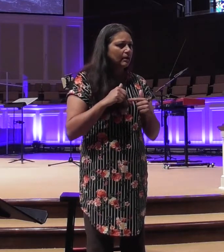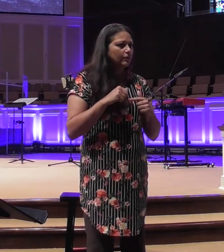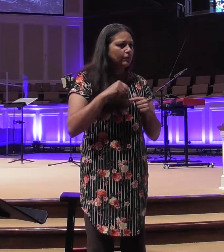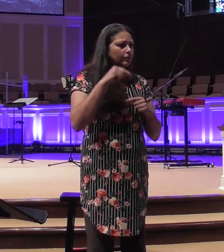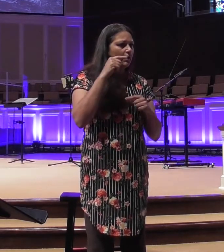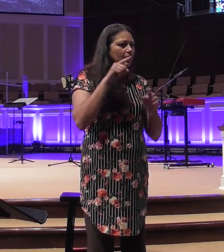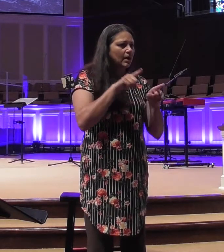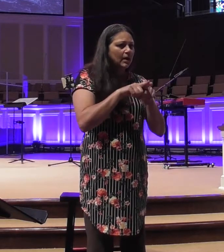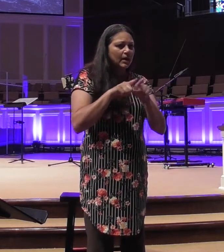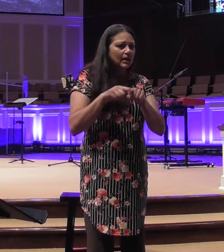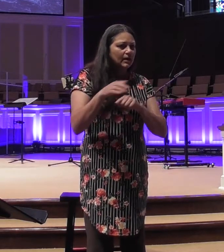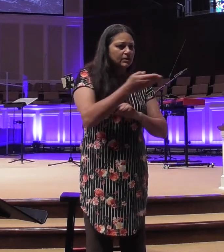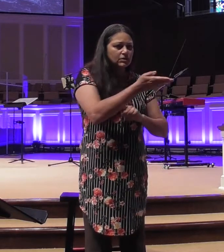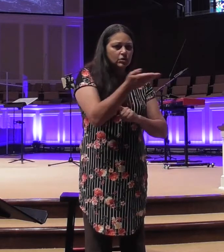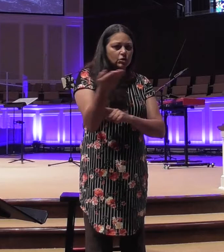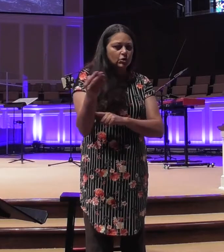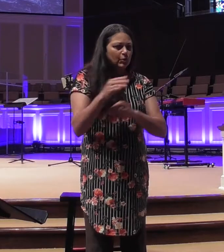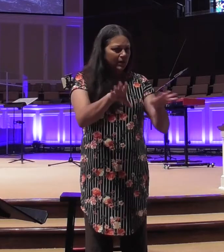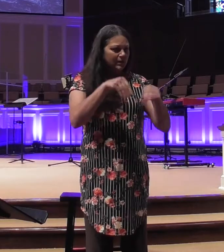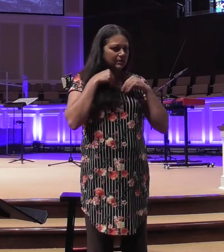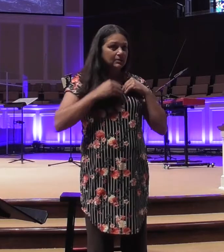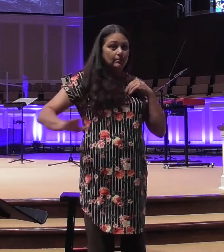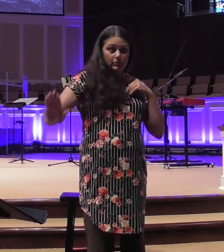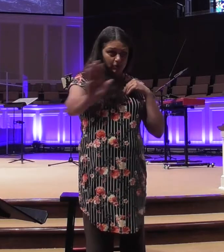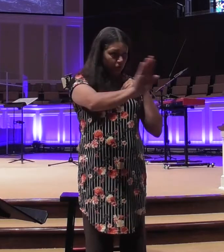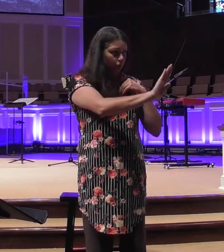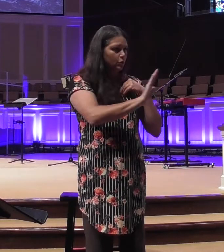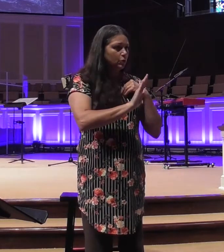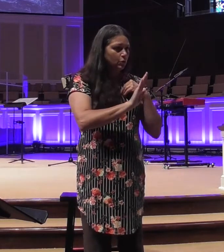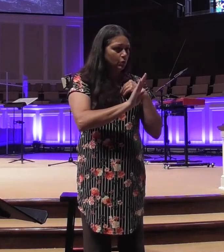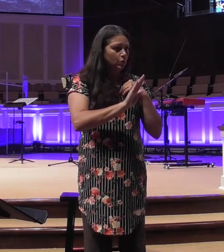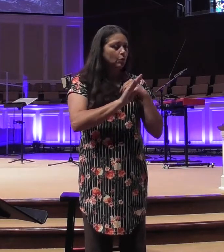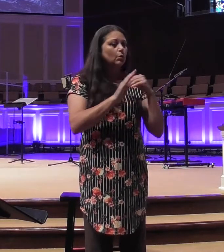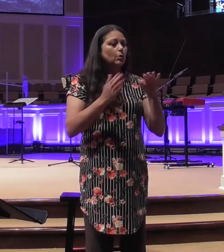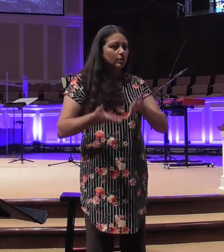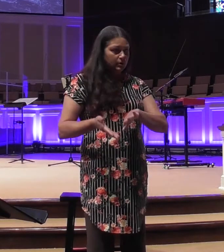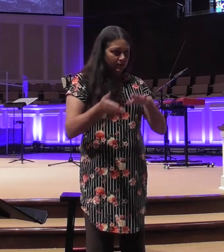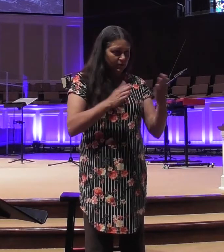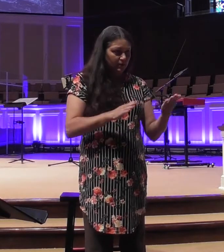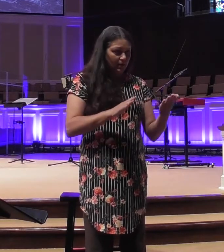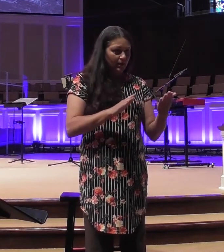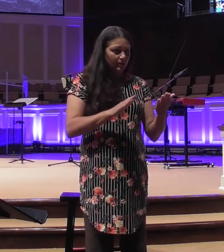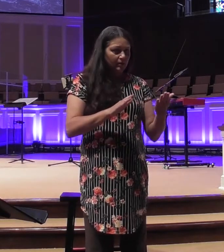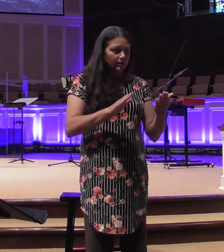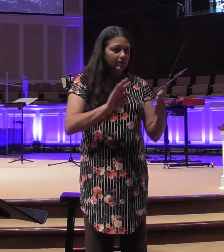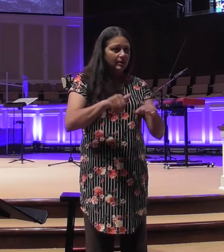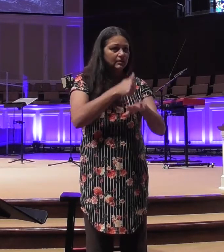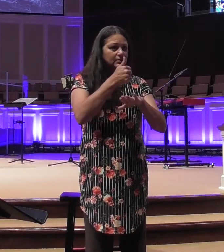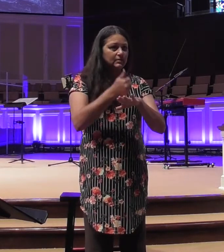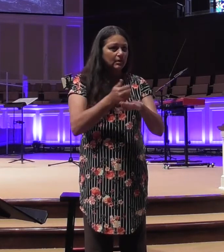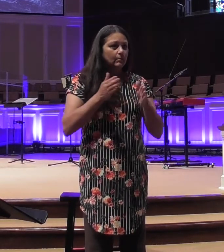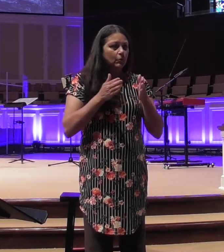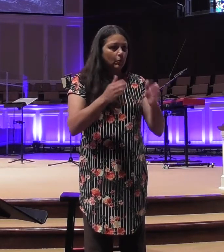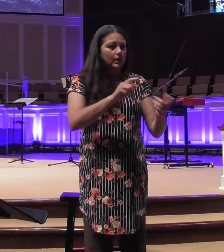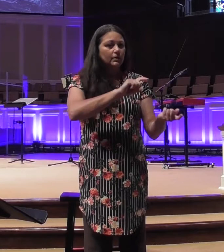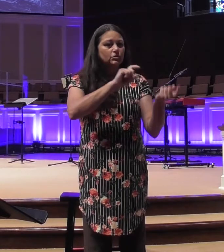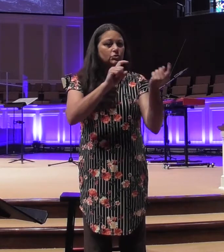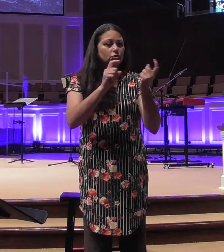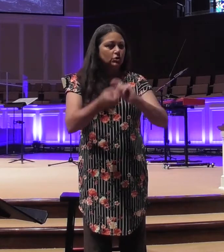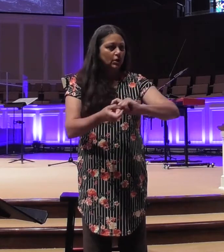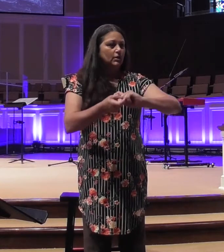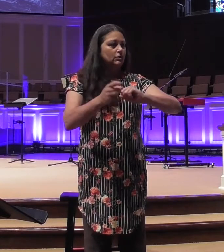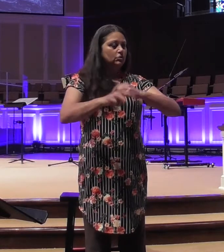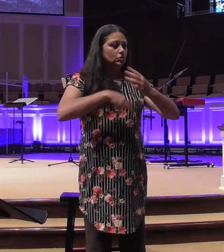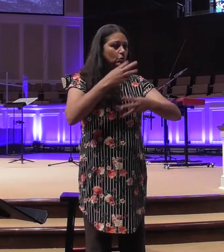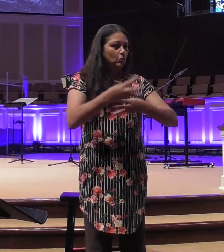setting you free from sin, death, and hell, setting you loose to change the world. Don't let this just